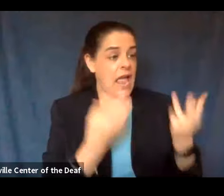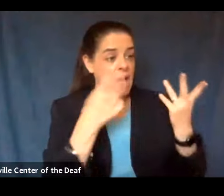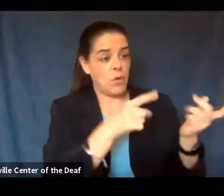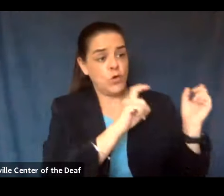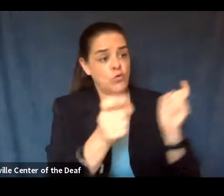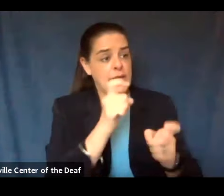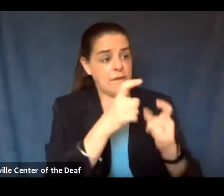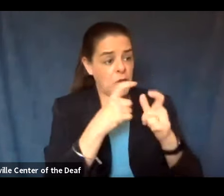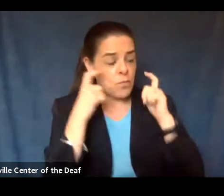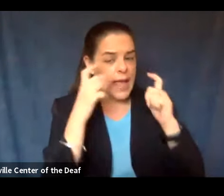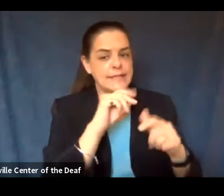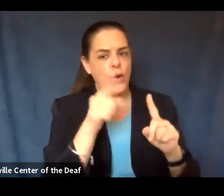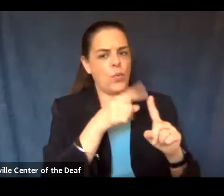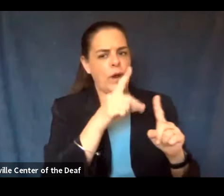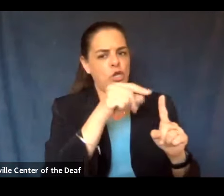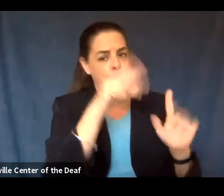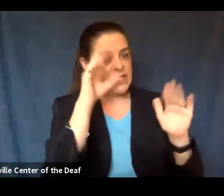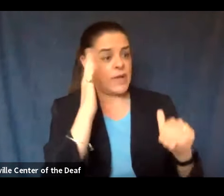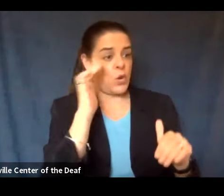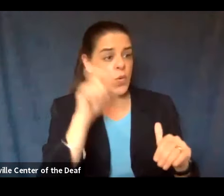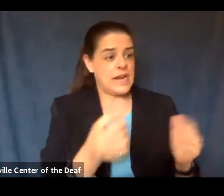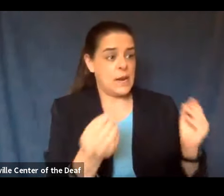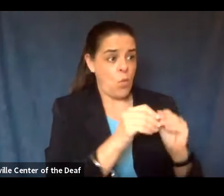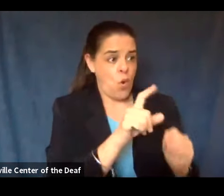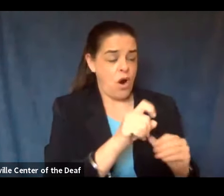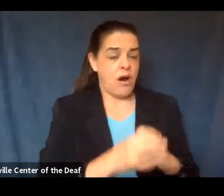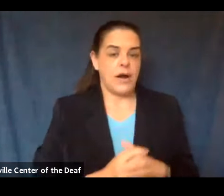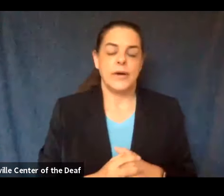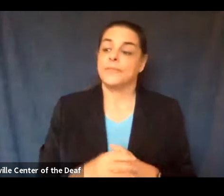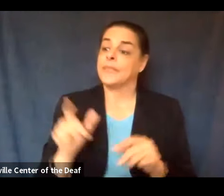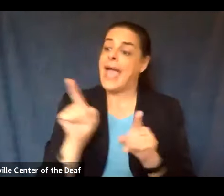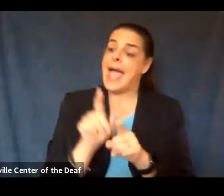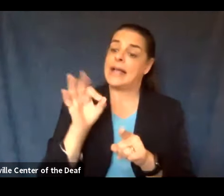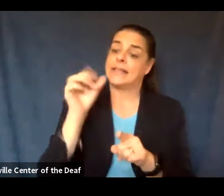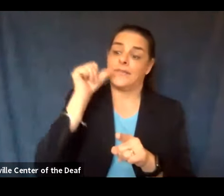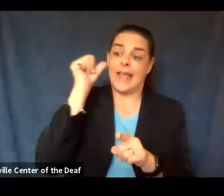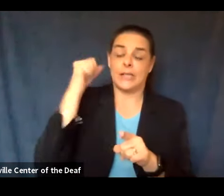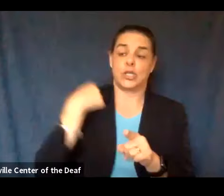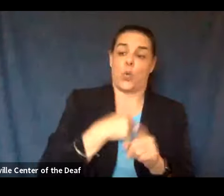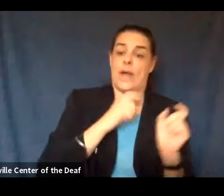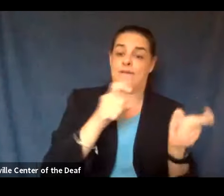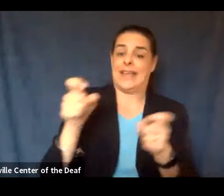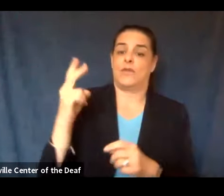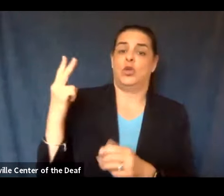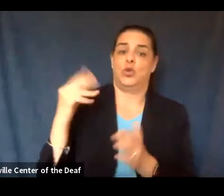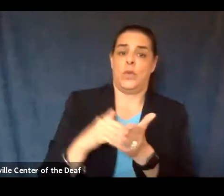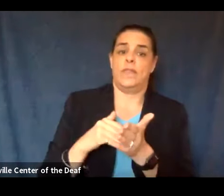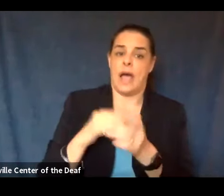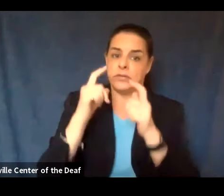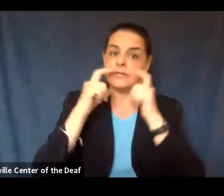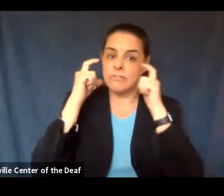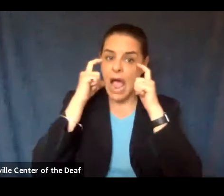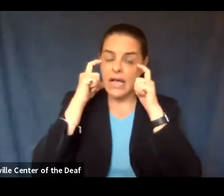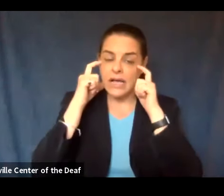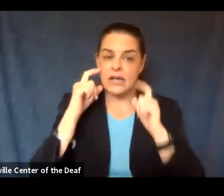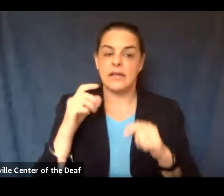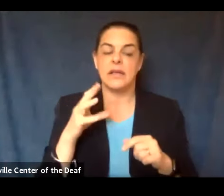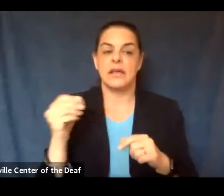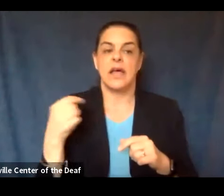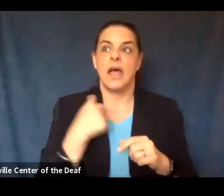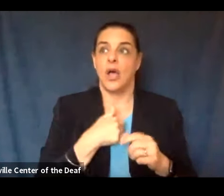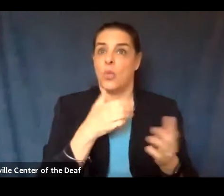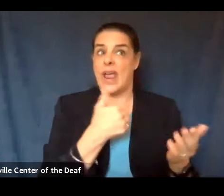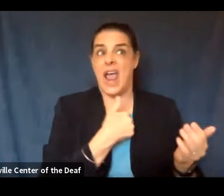given out, and when do you anticipate needing more? As of yesterday, we've given out 2,000, and we got